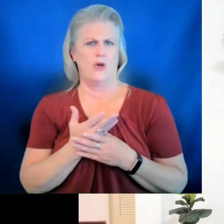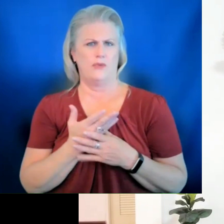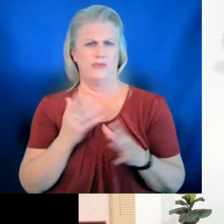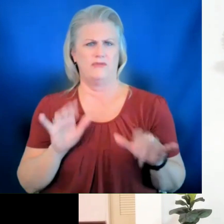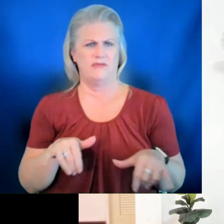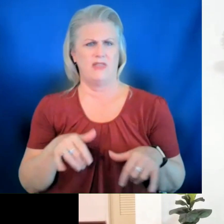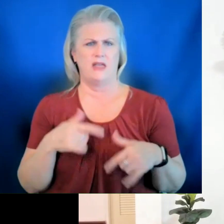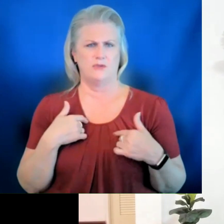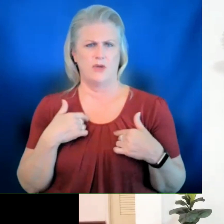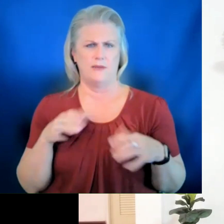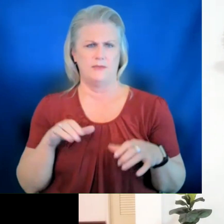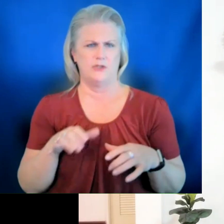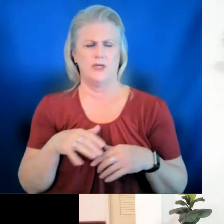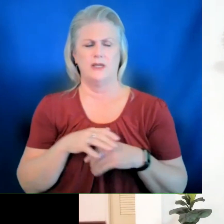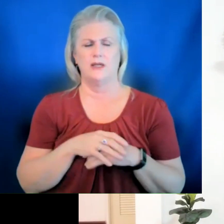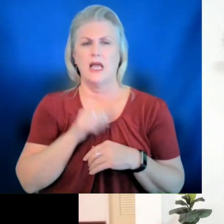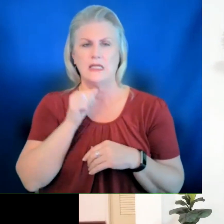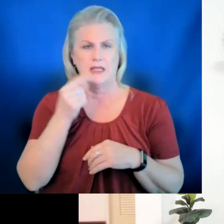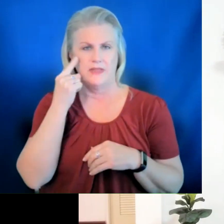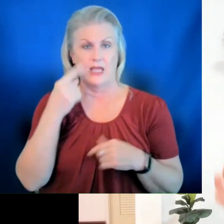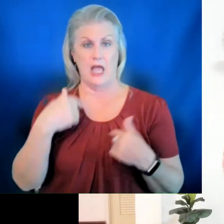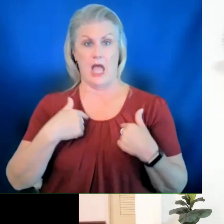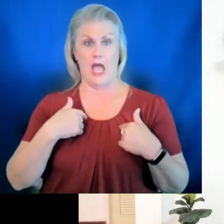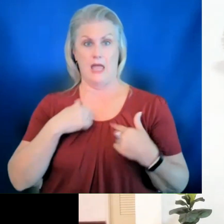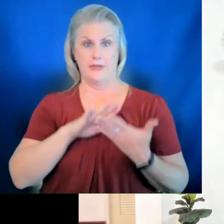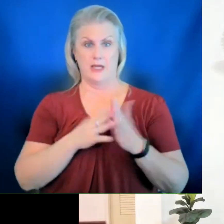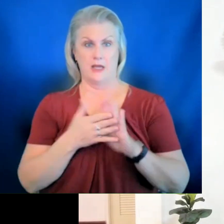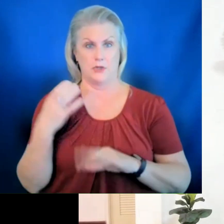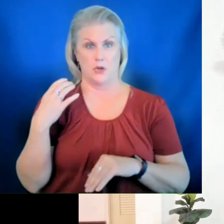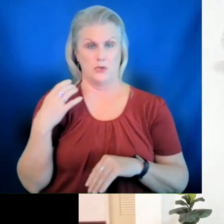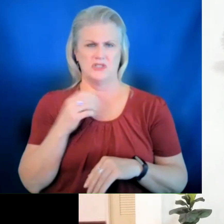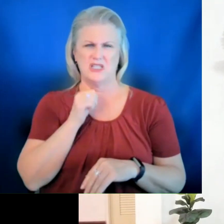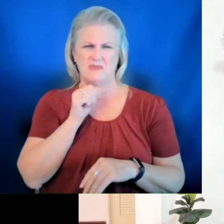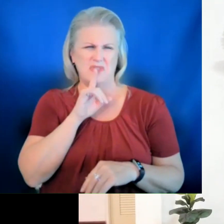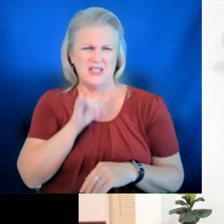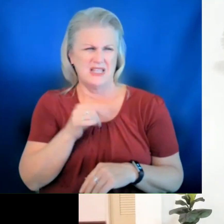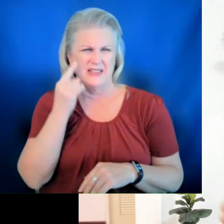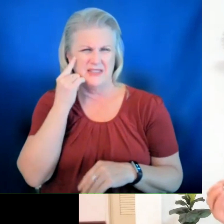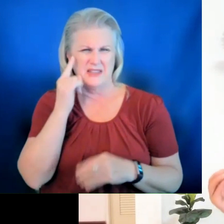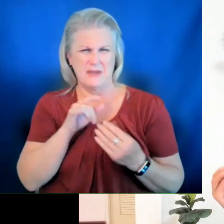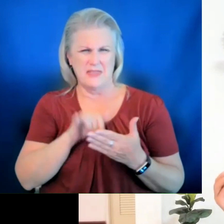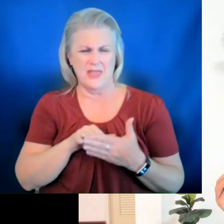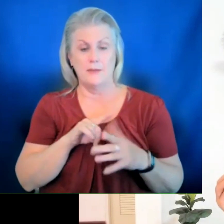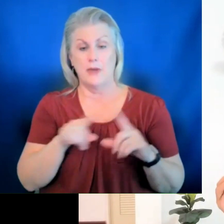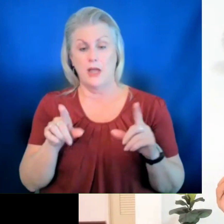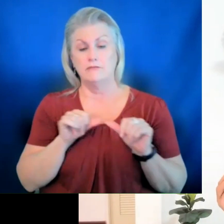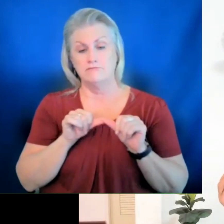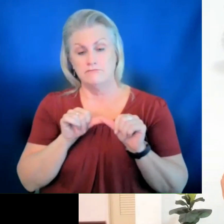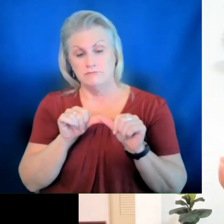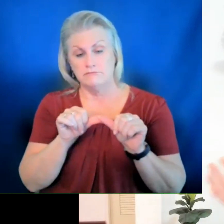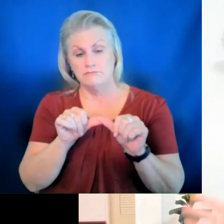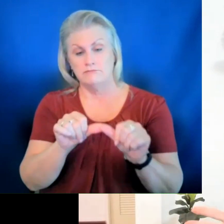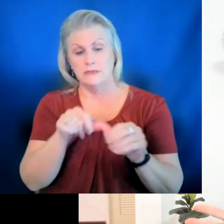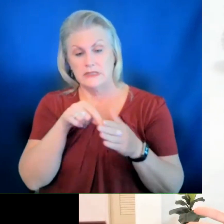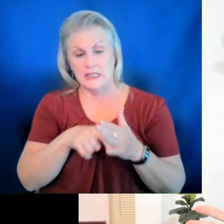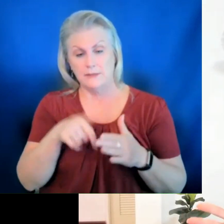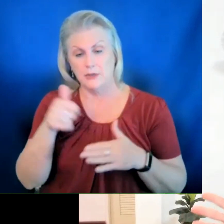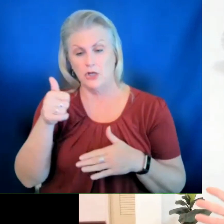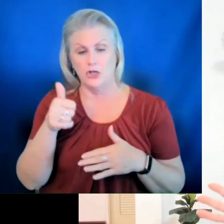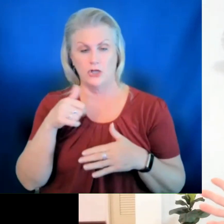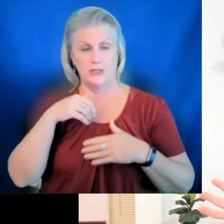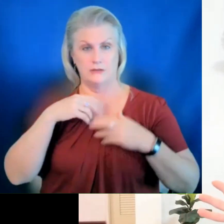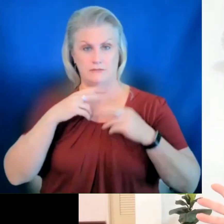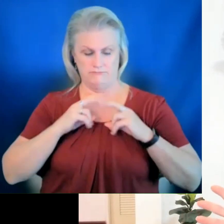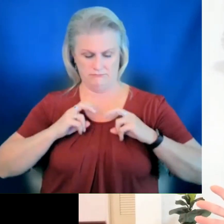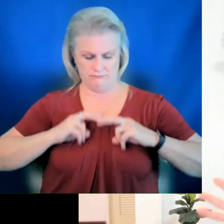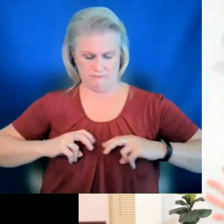thought that that's actually what I'm going to start doing. But the deeper I went inside, I was like, wow. I